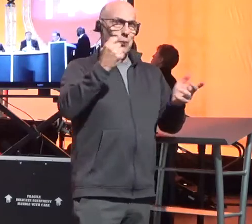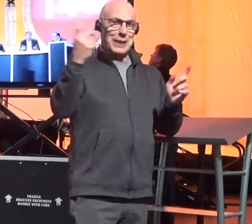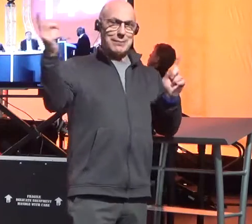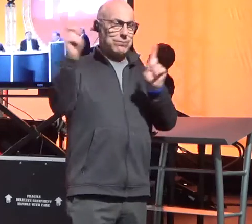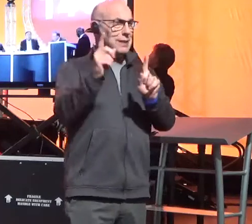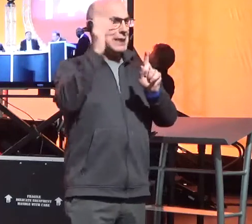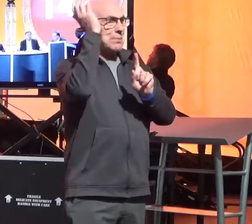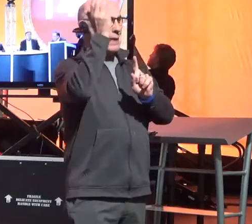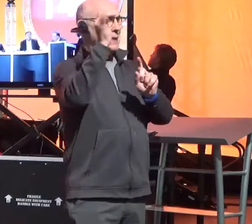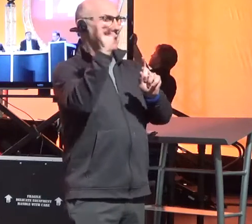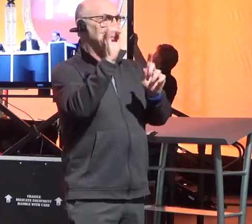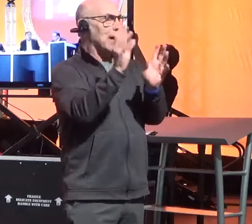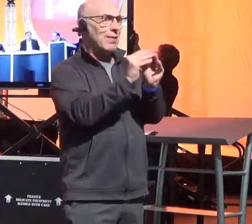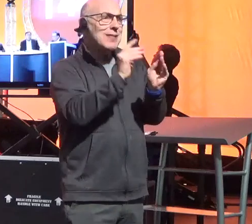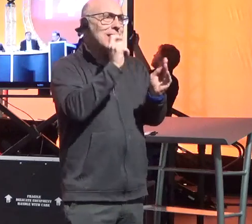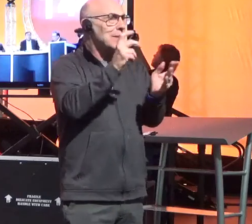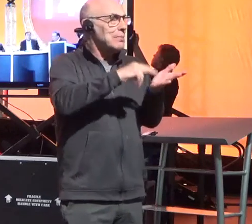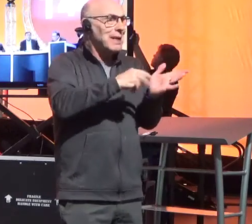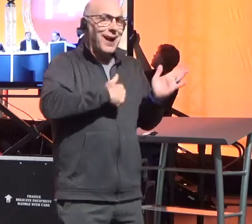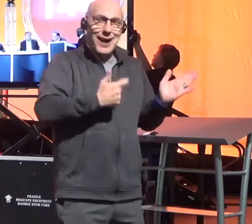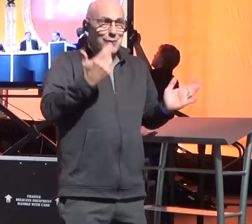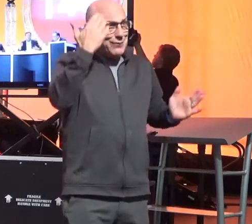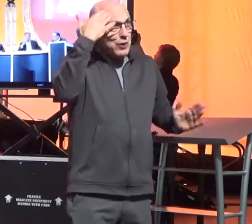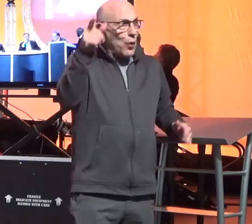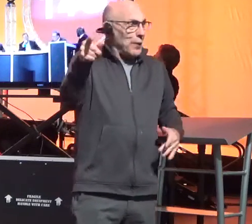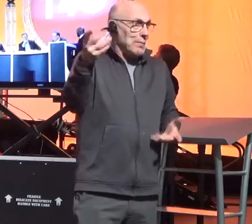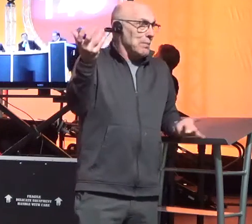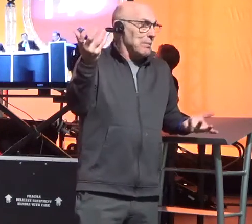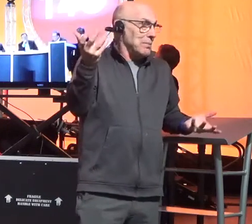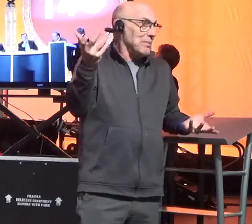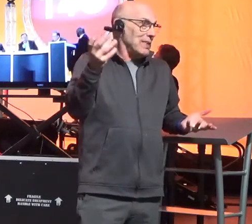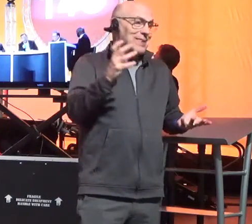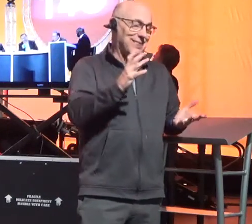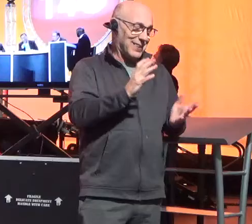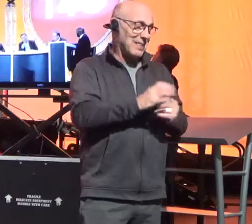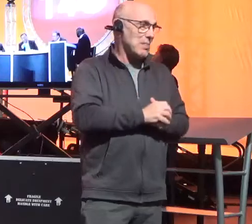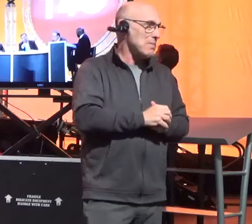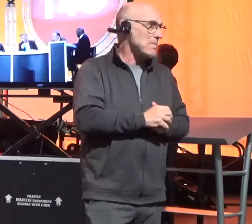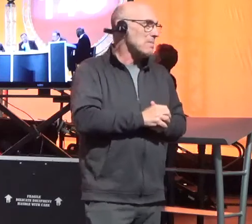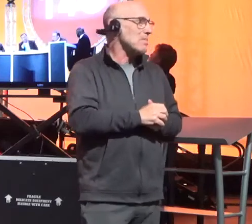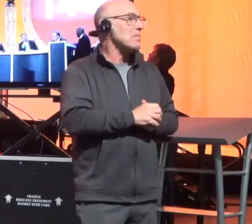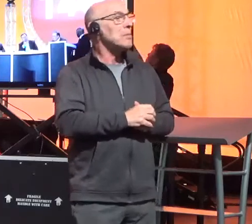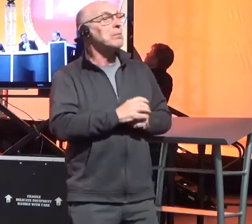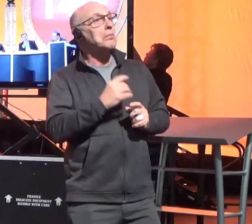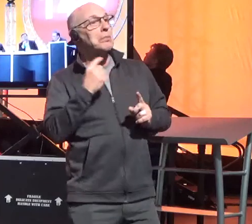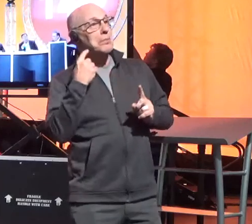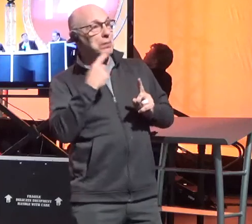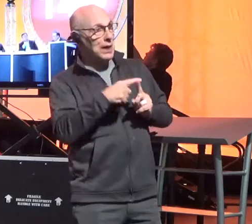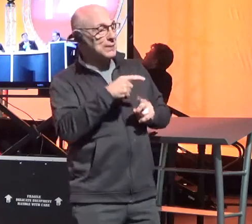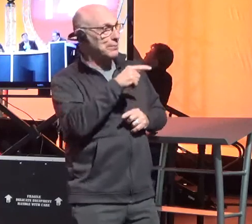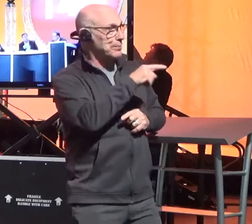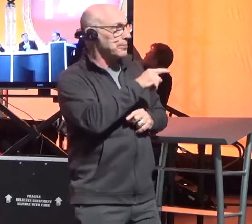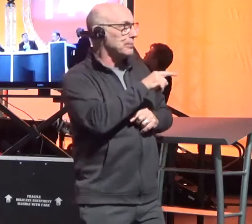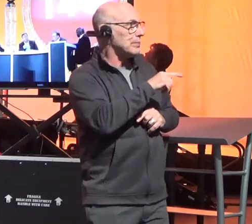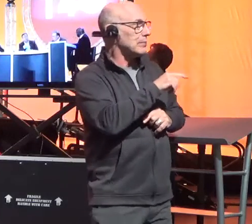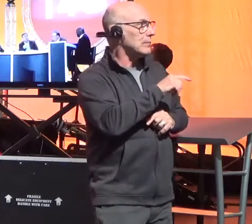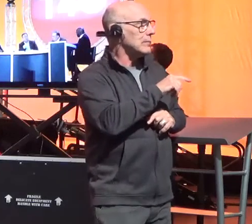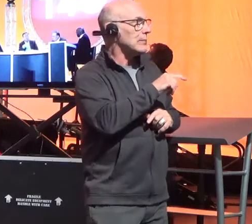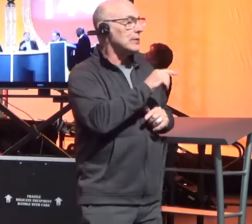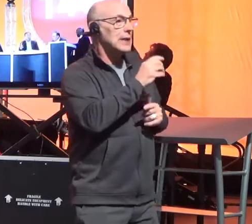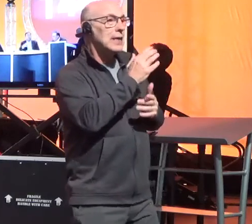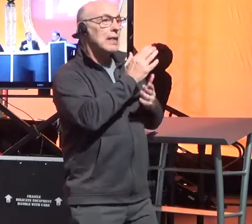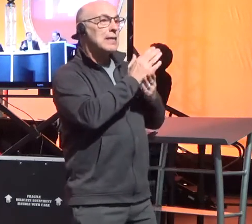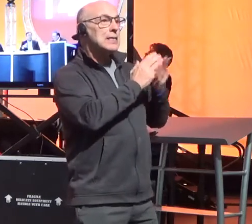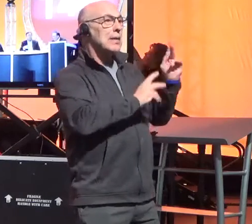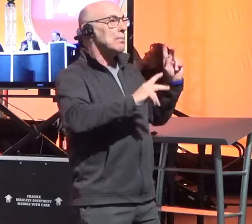doesn't even mean you know some of the other people. Yes. Yeah. And then on the other hand, are you friends with people that